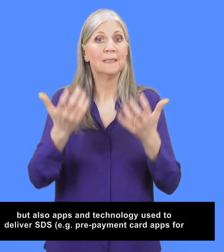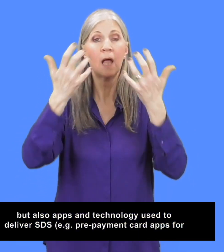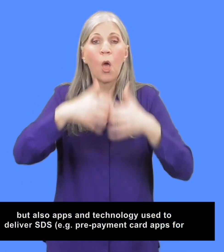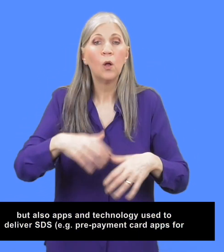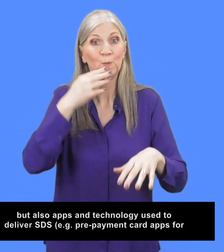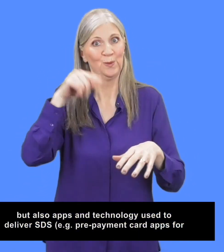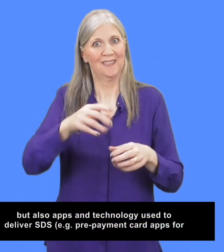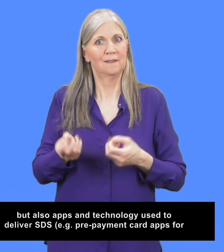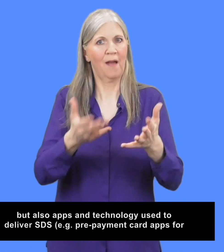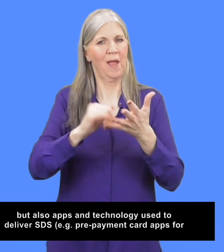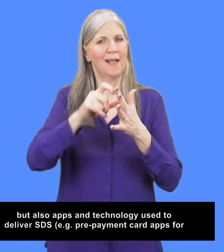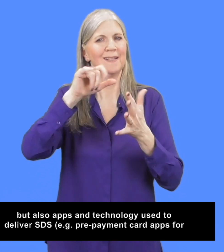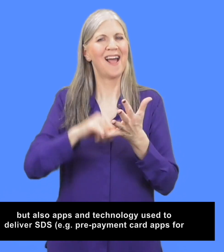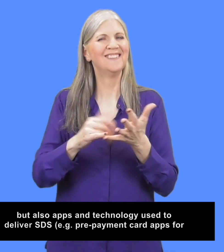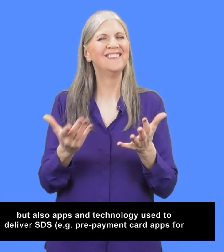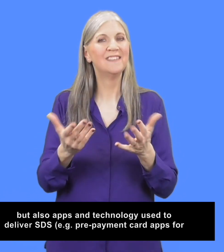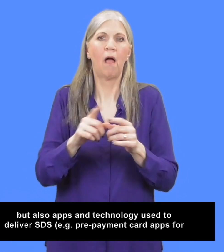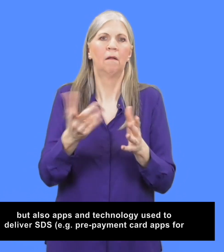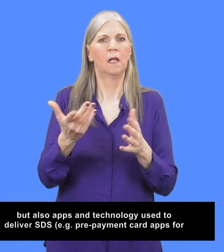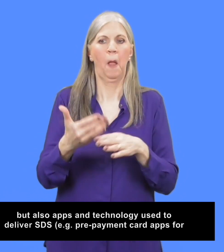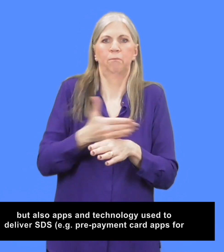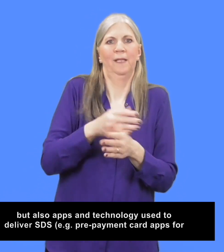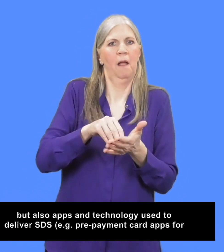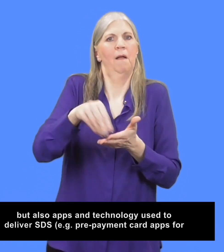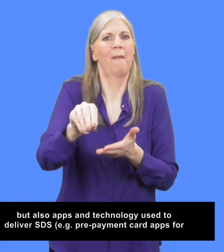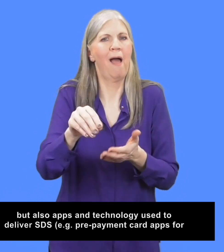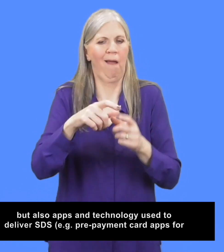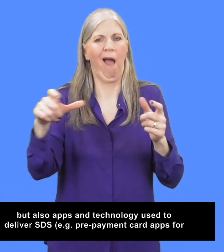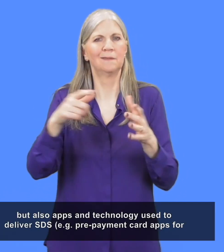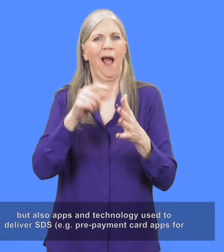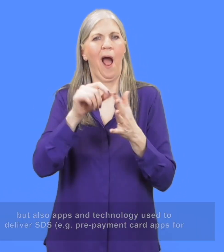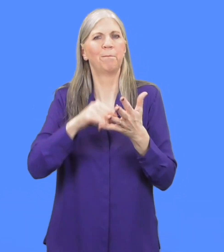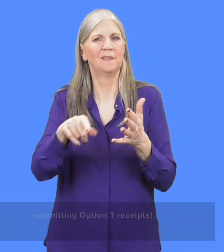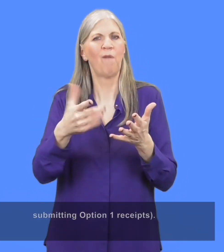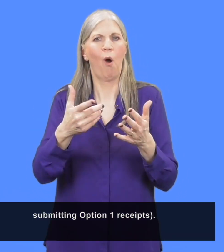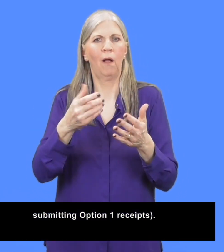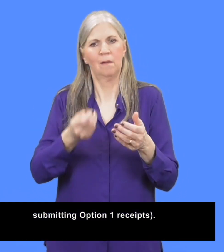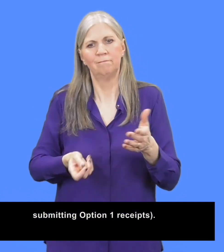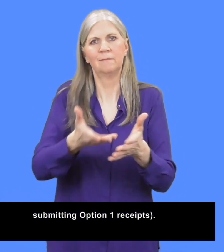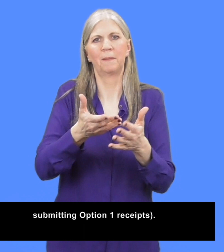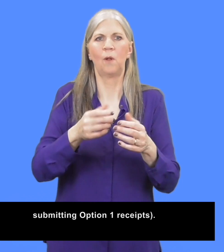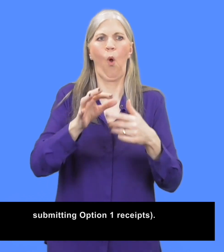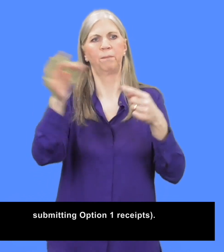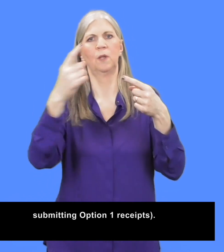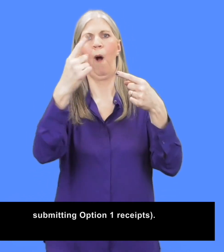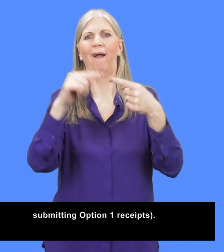technology used to deliver SDS, for example, prepayment card apps for submitting Option 1 receipts.